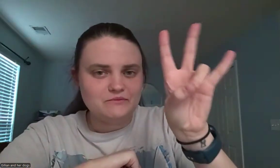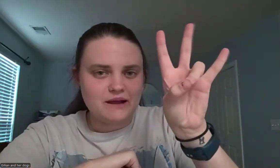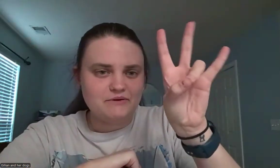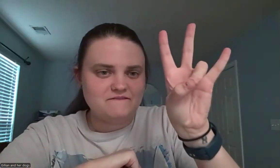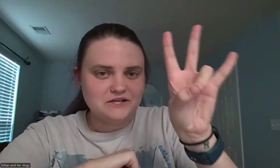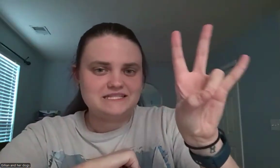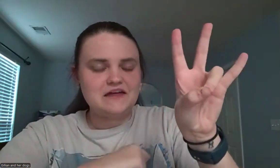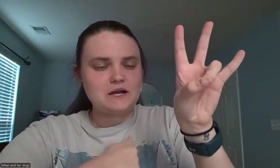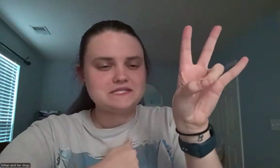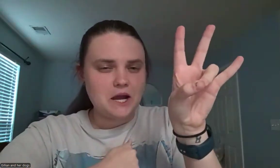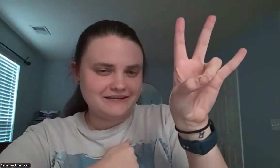put my fingers together, and I'm sorry.